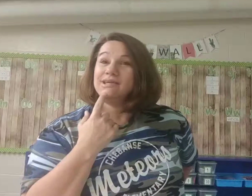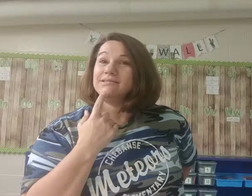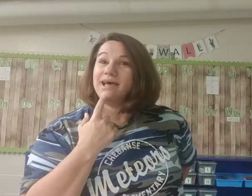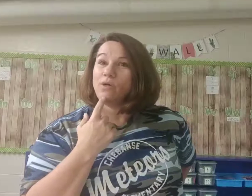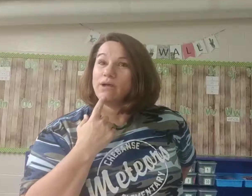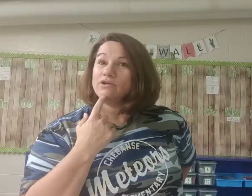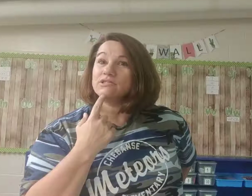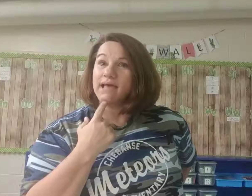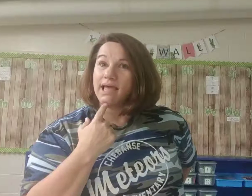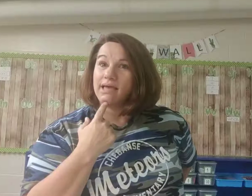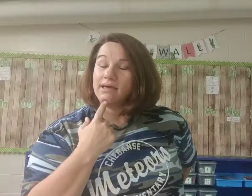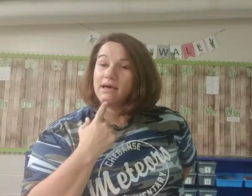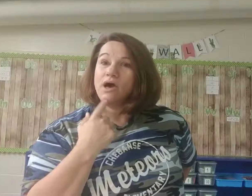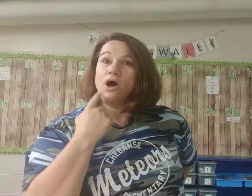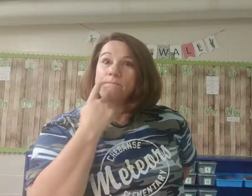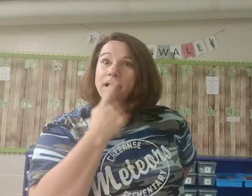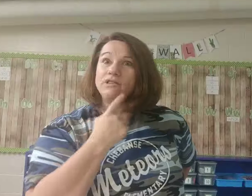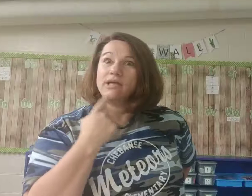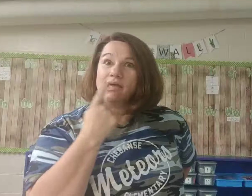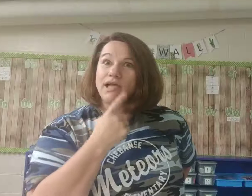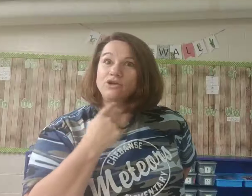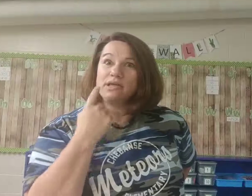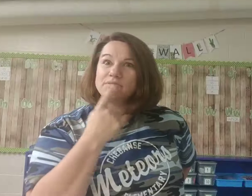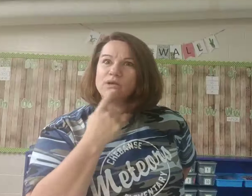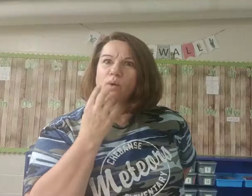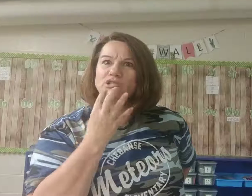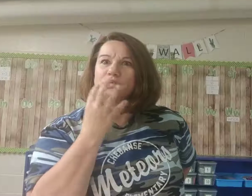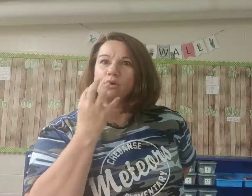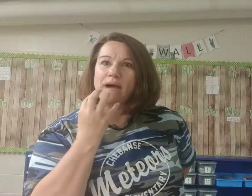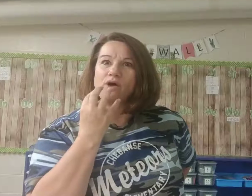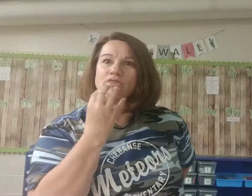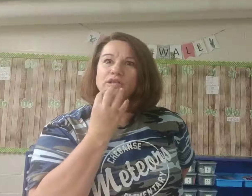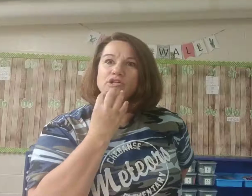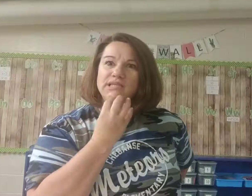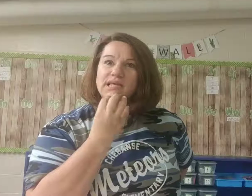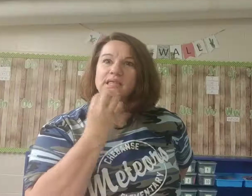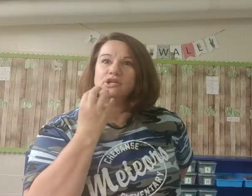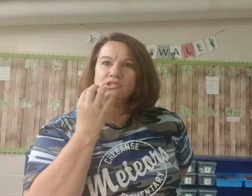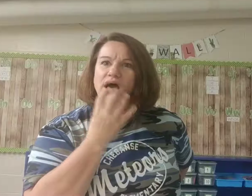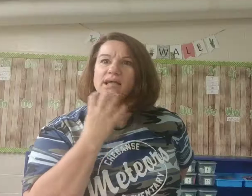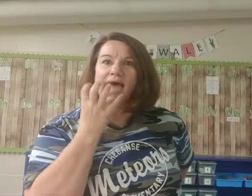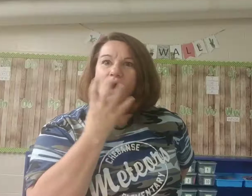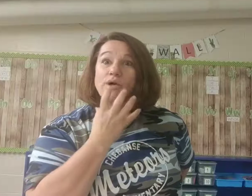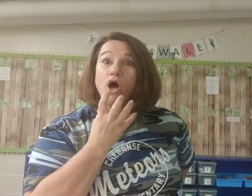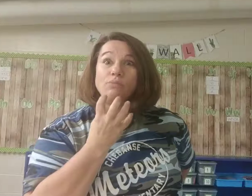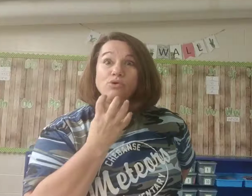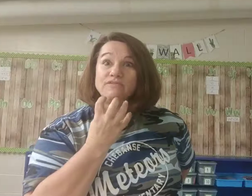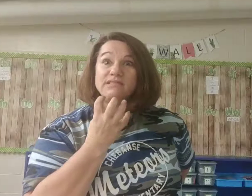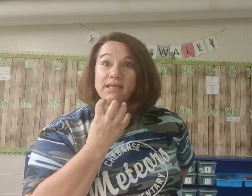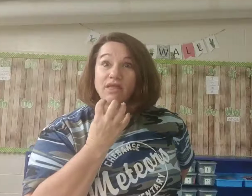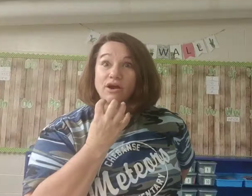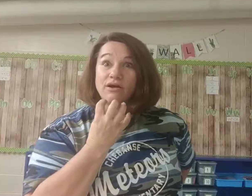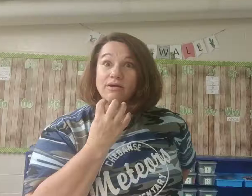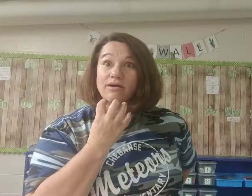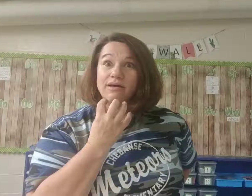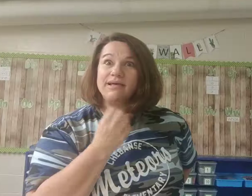can tell what you're saying by looking at your lips and watching your mouth and your teeth and your tongue and how it all moves together.